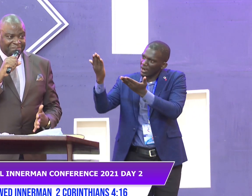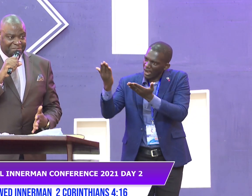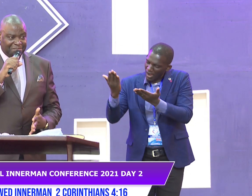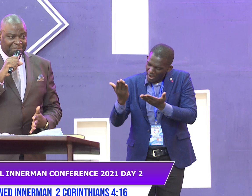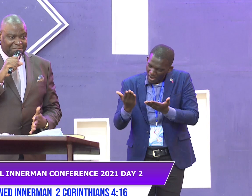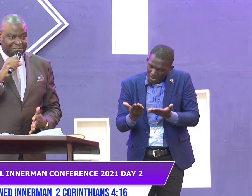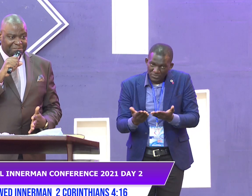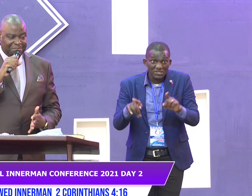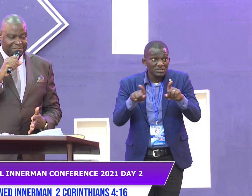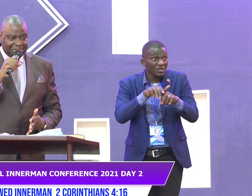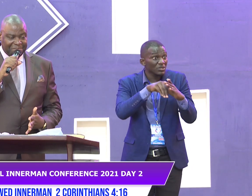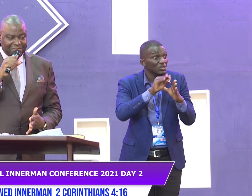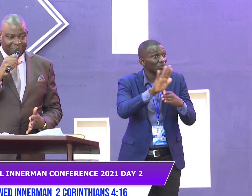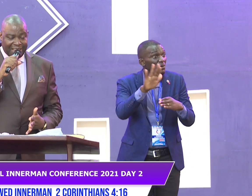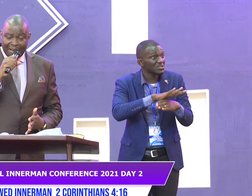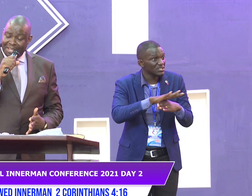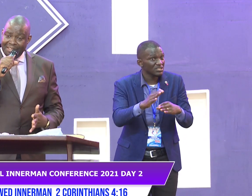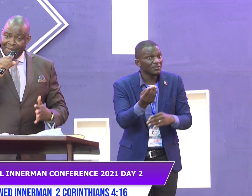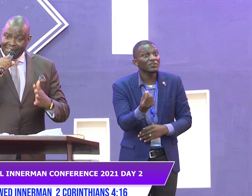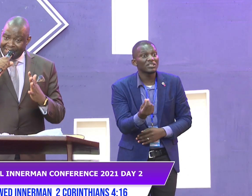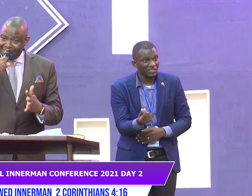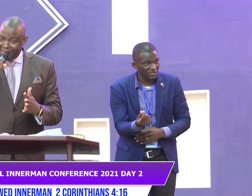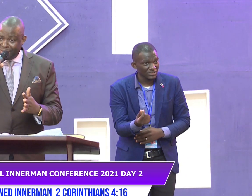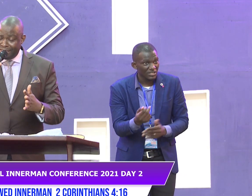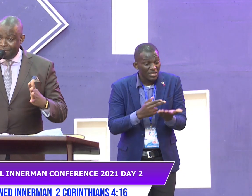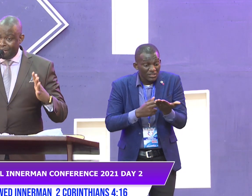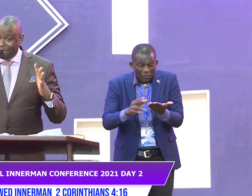And even you welcome him in your finances.